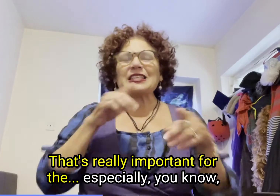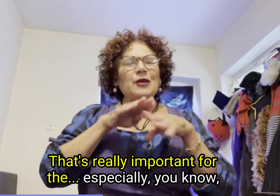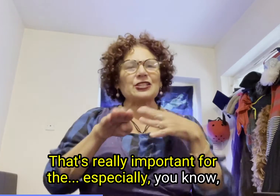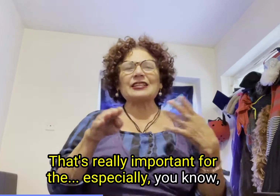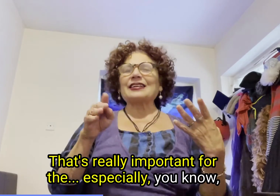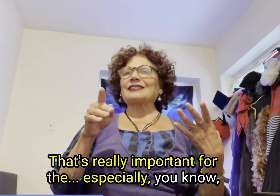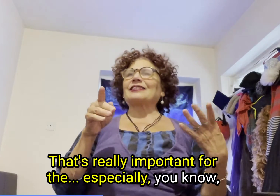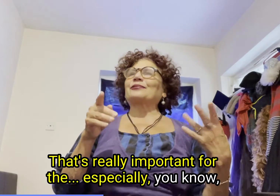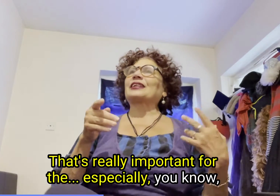especially,